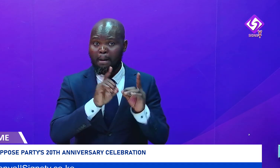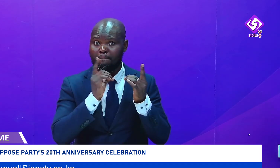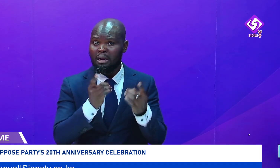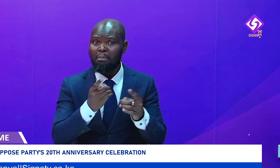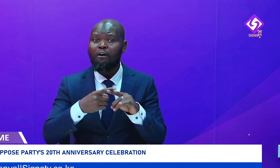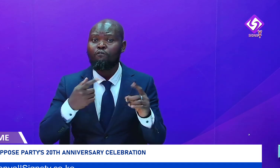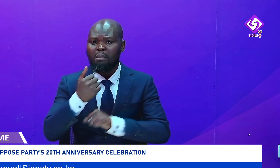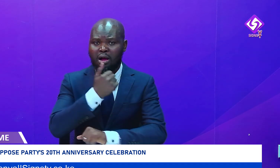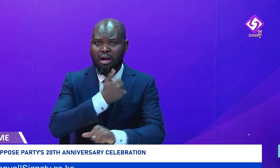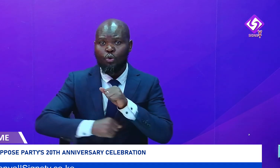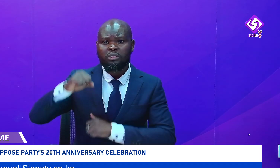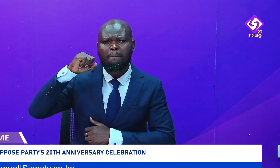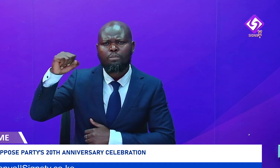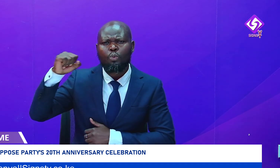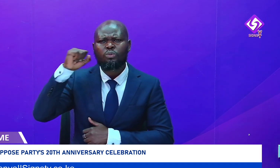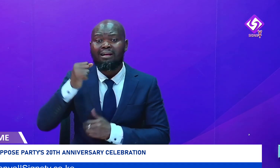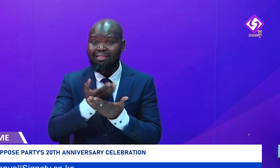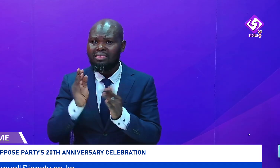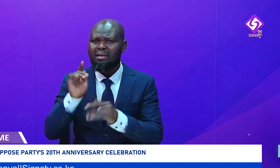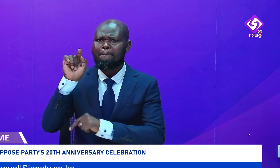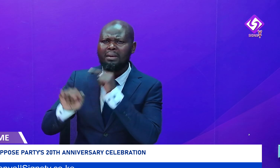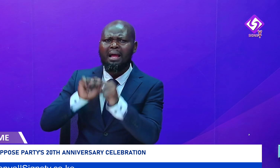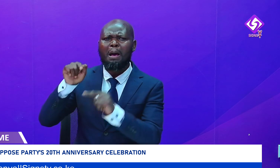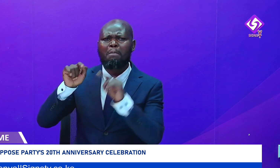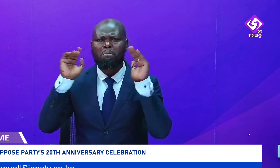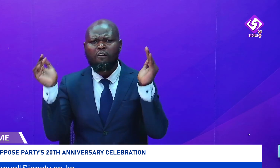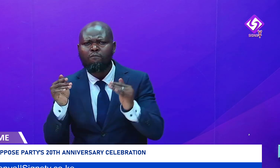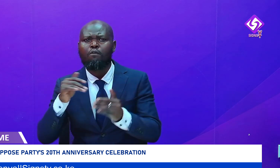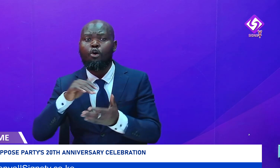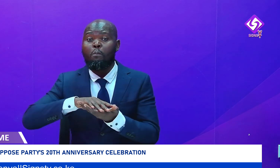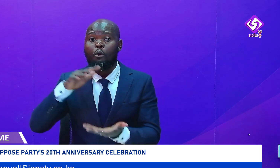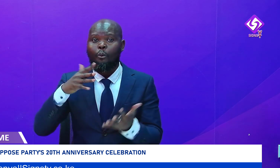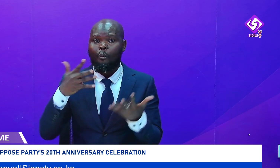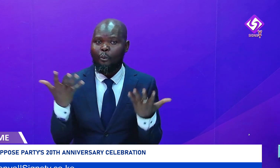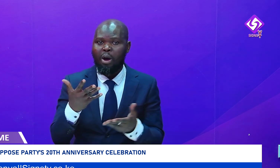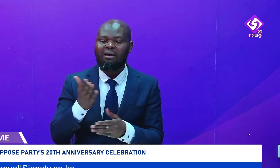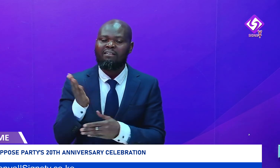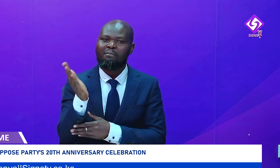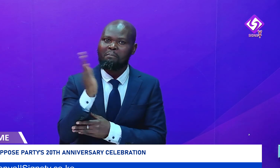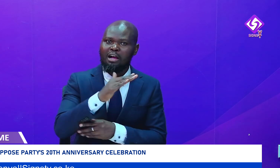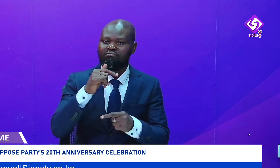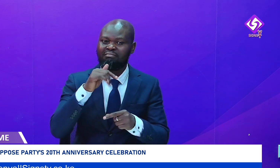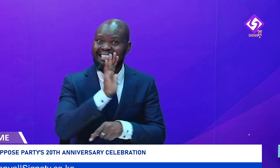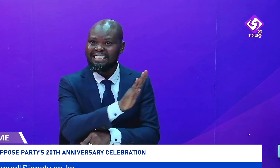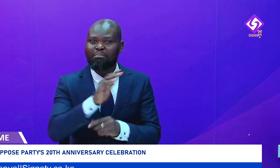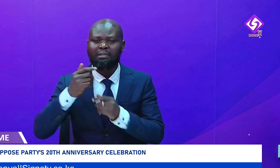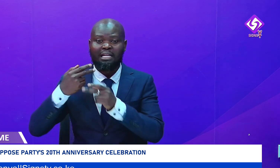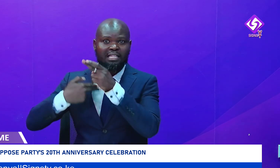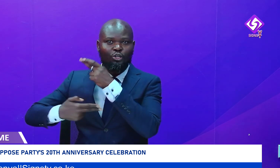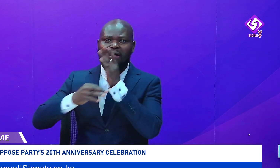mourning Odinga's departure from active politics. They insist that the focus should instead be on reflecting